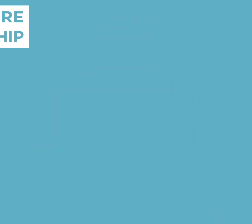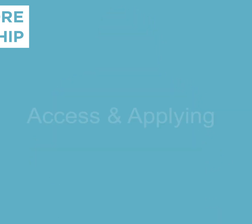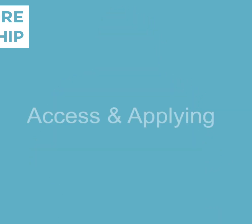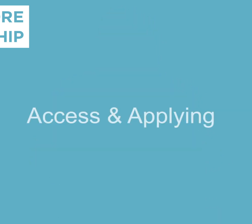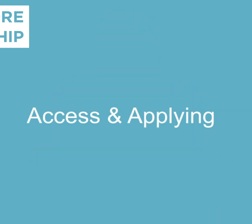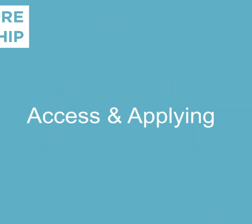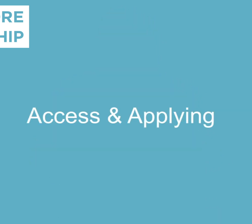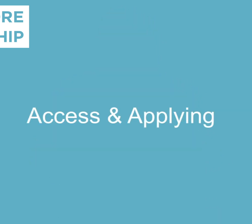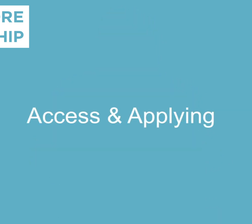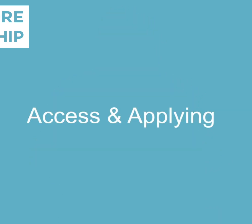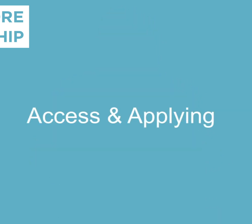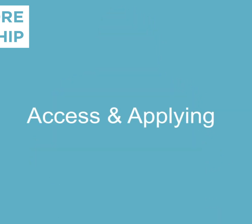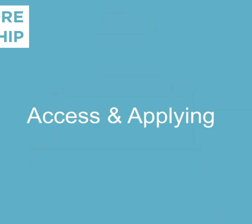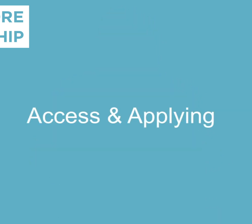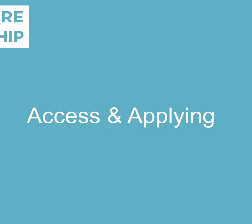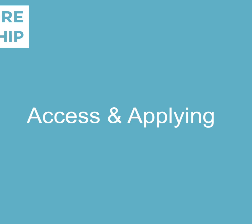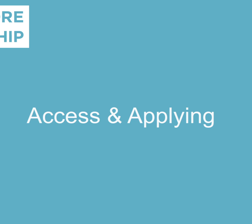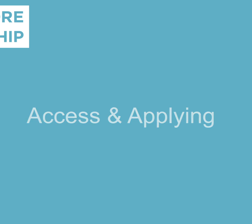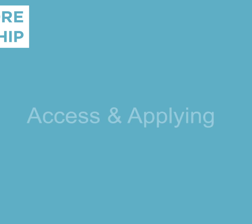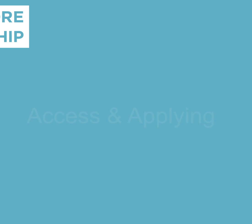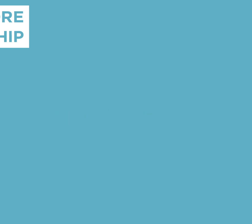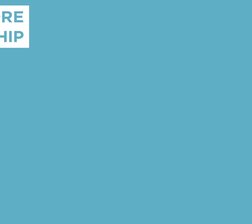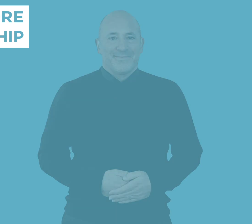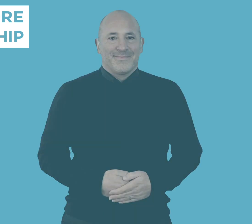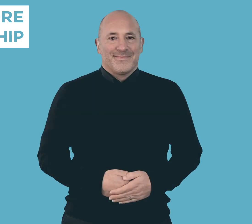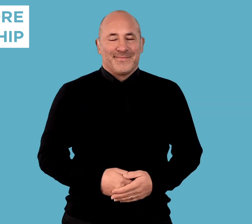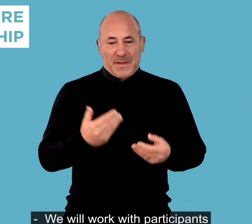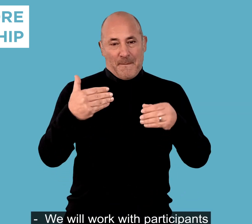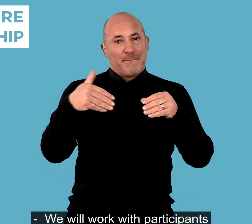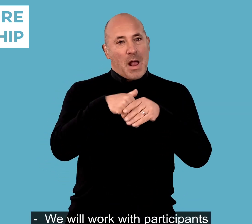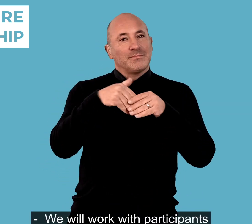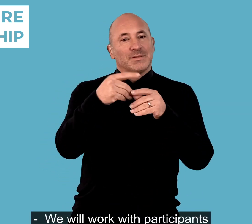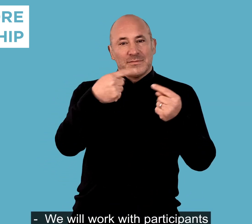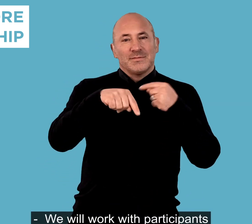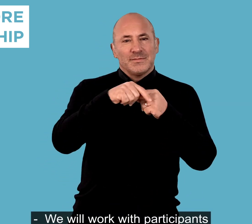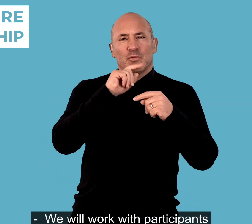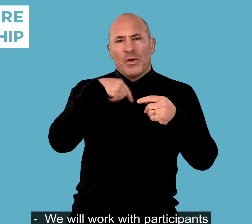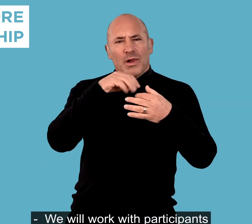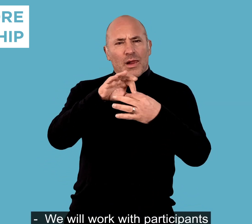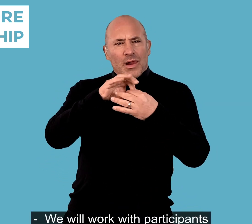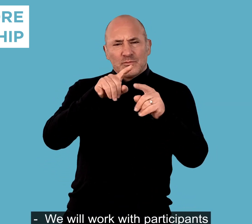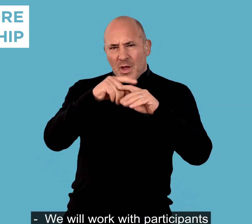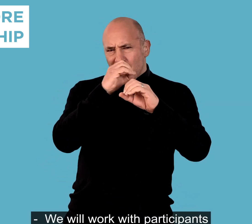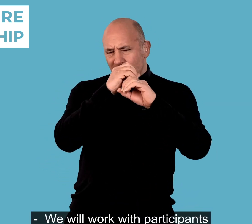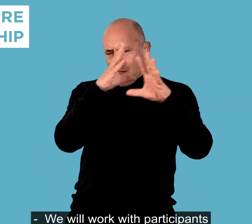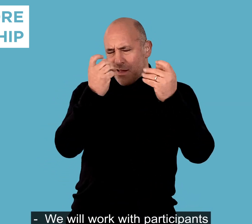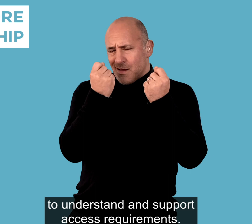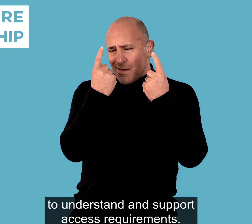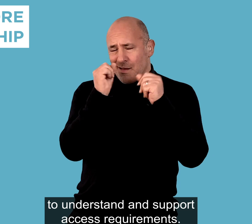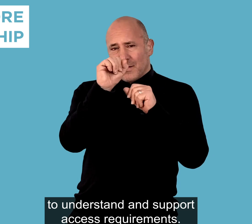Access and applying We will work with participants To understand